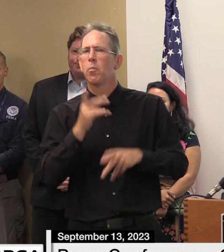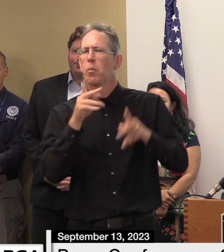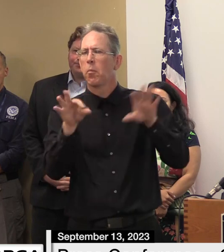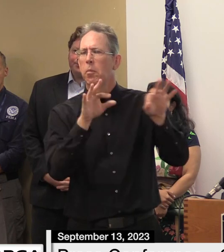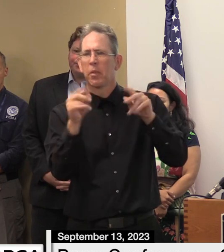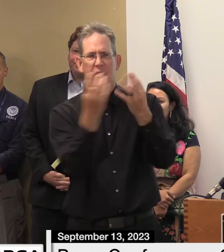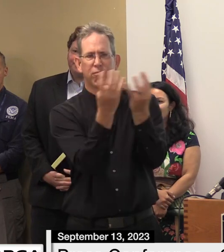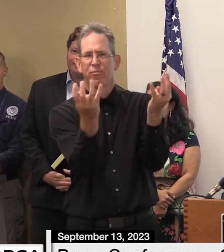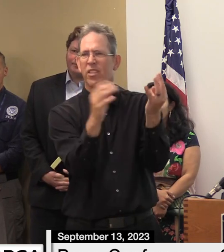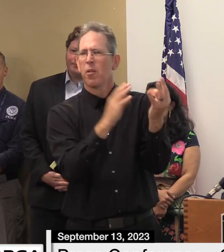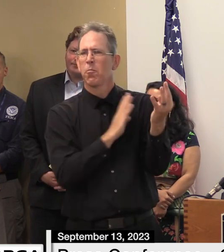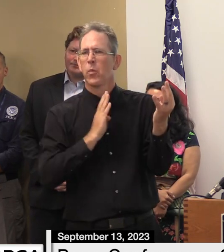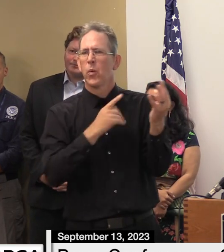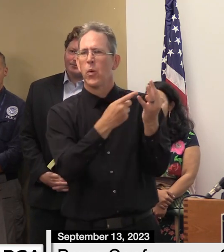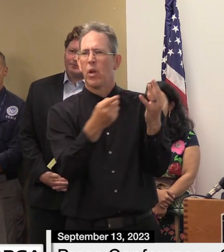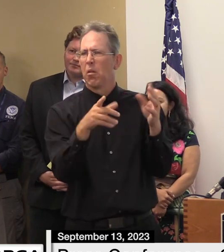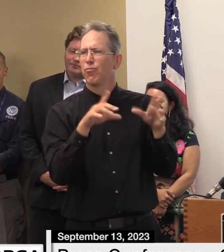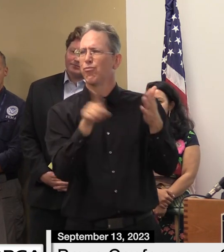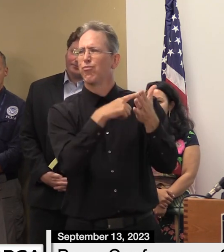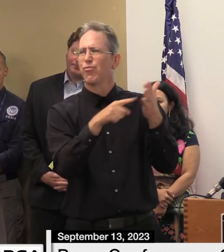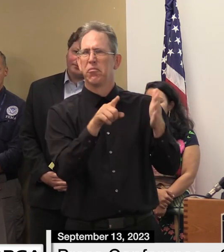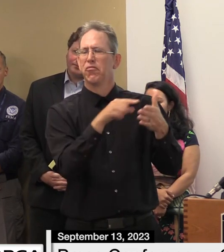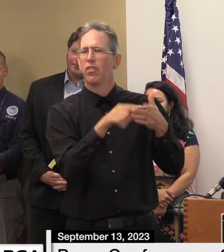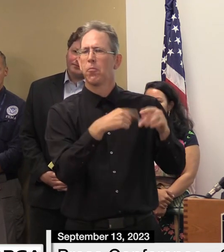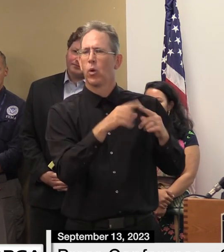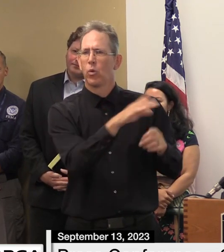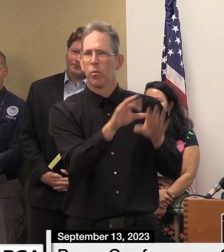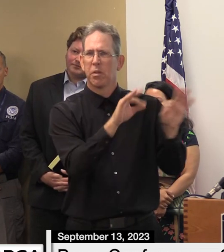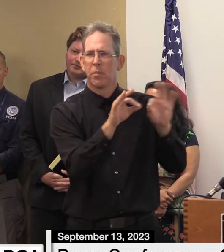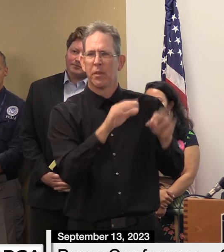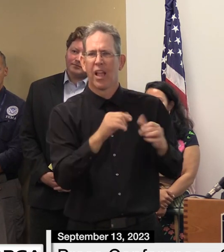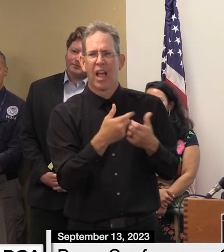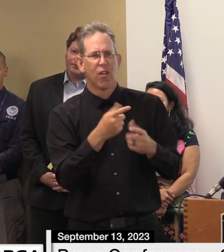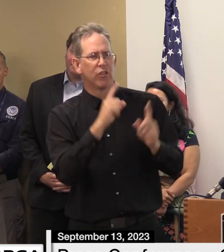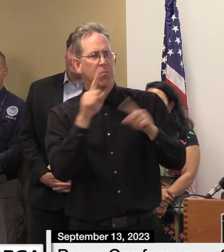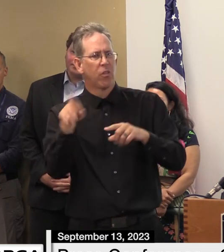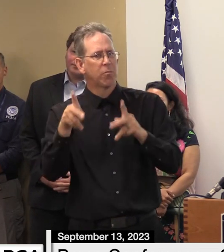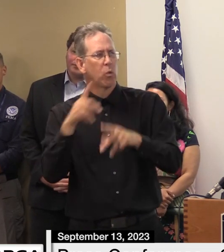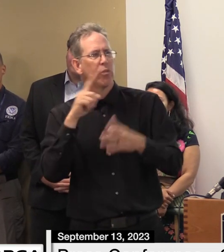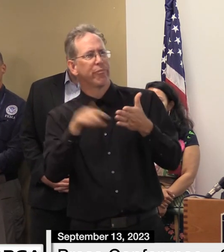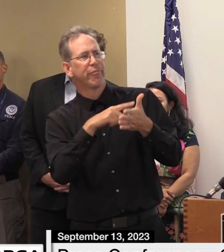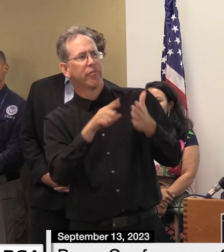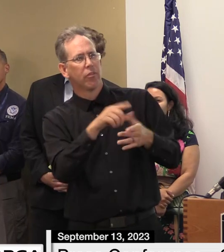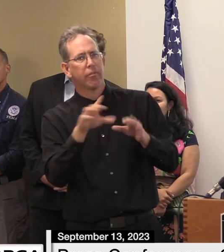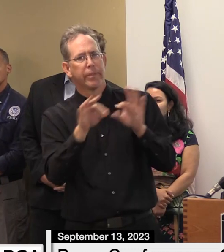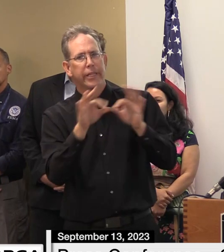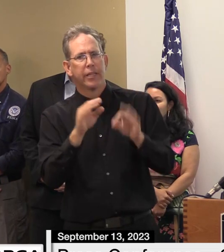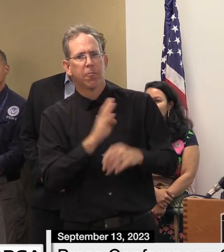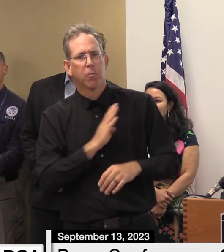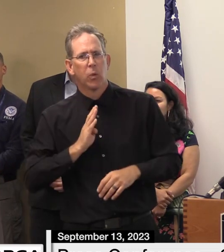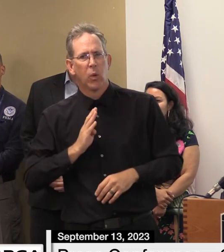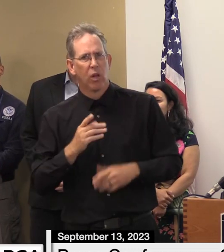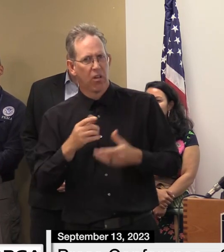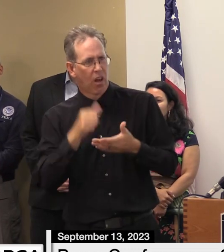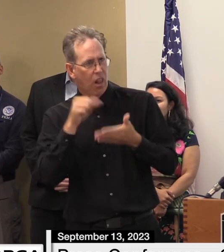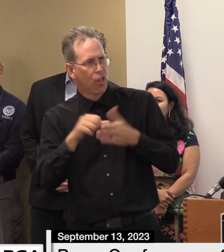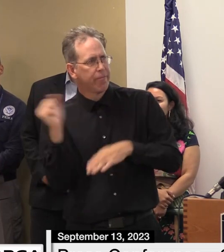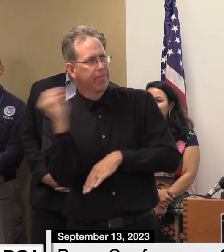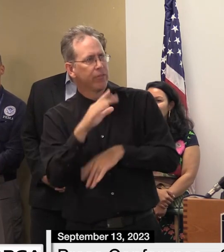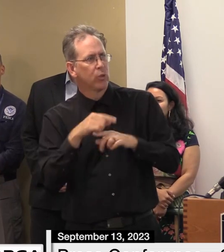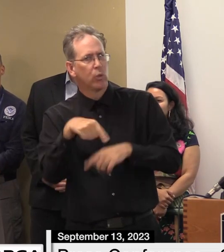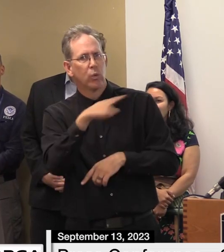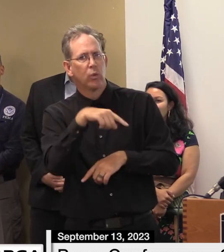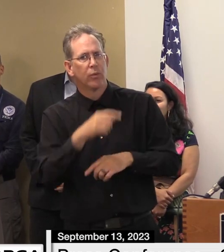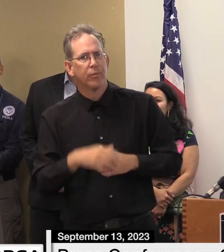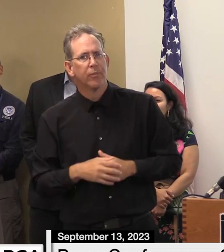to that criticism, and do you think it's appropriate for these hospital officials to be writing such a letter near a critical